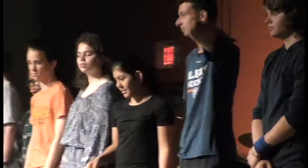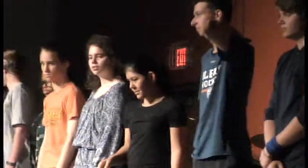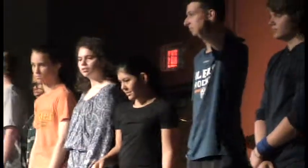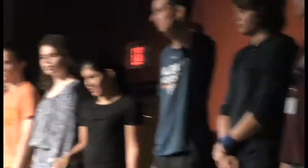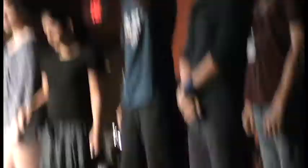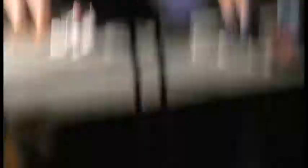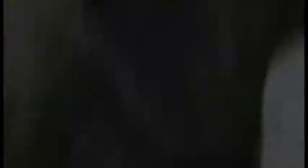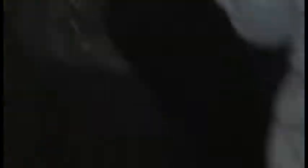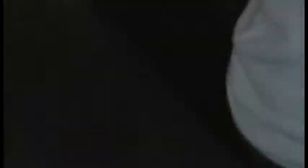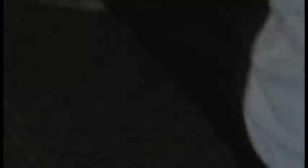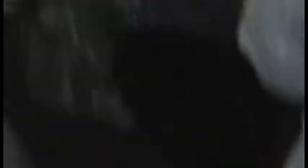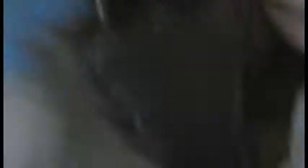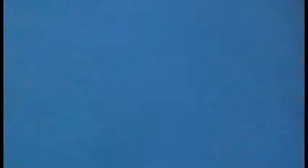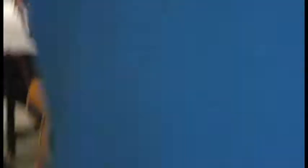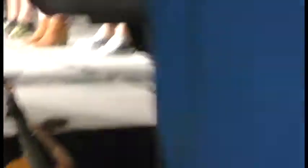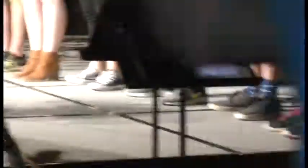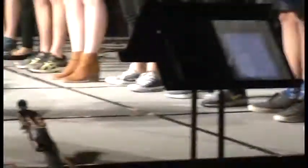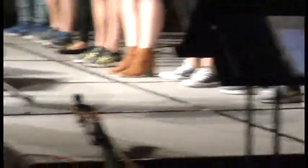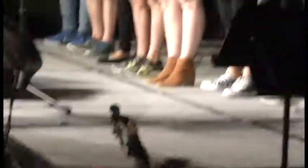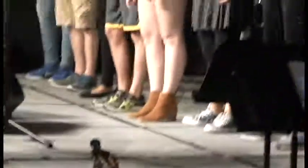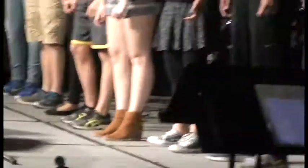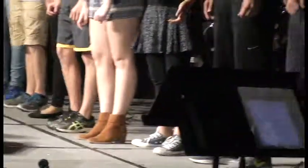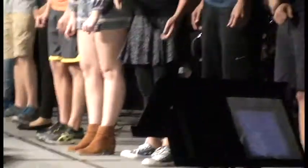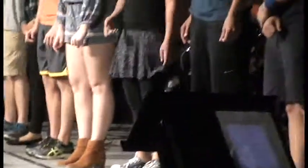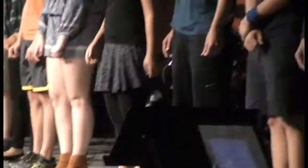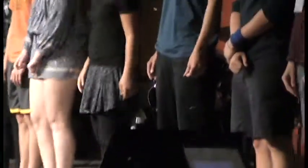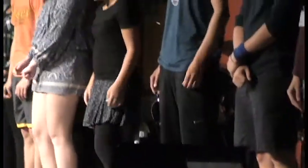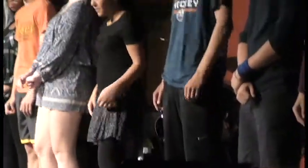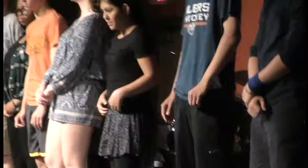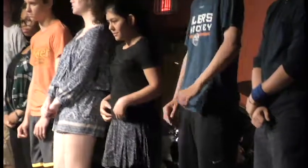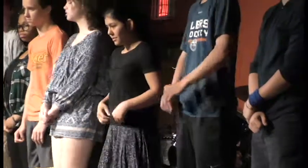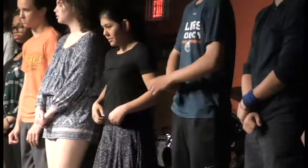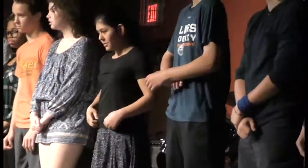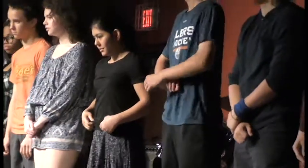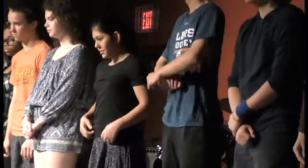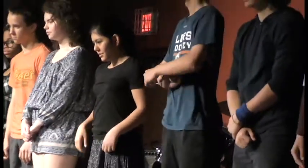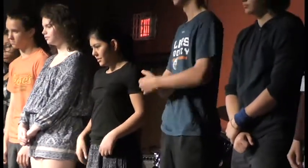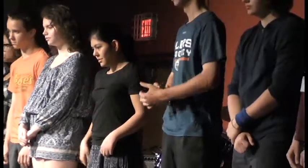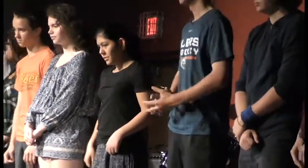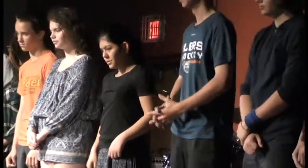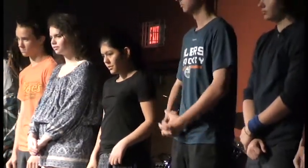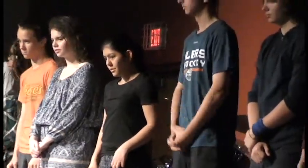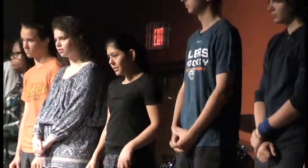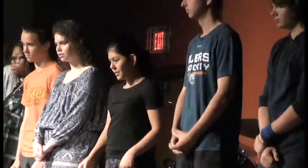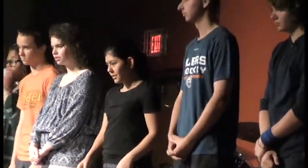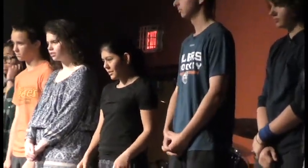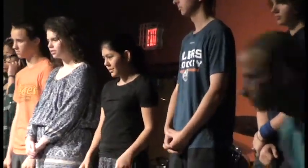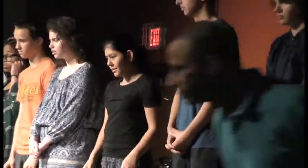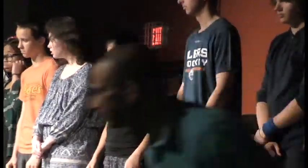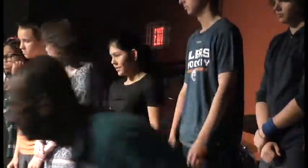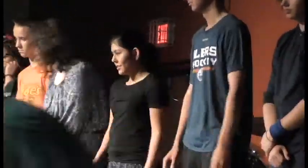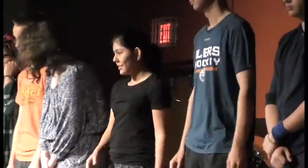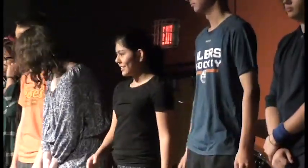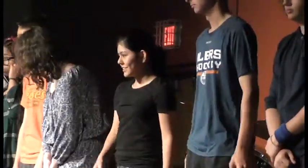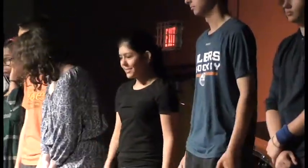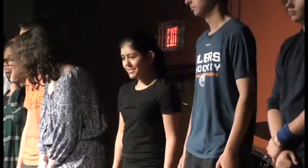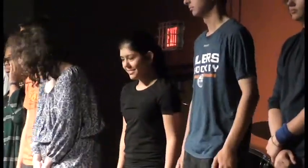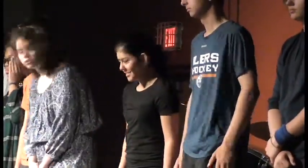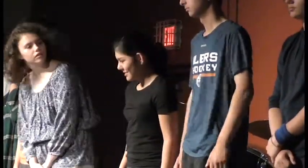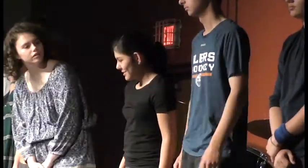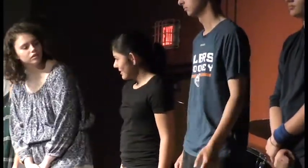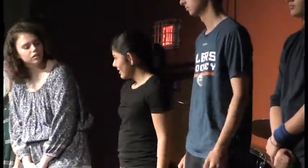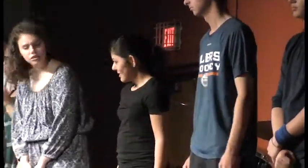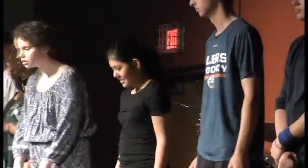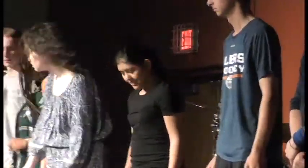everybody.